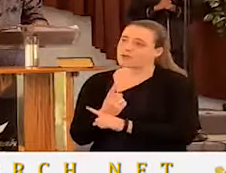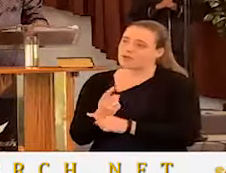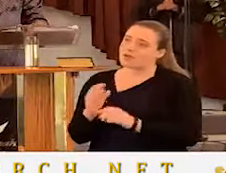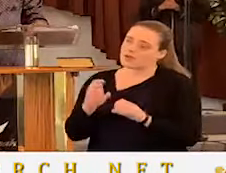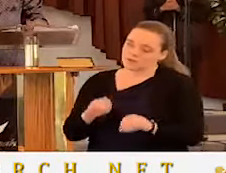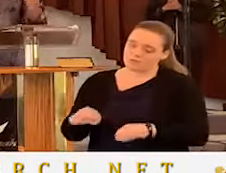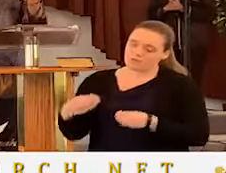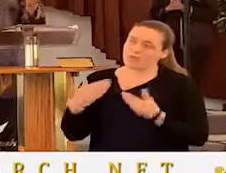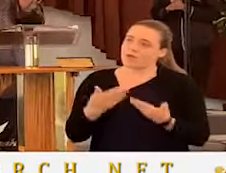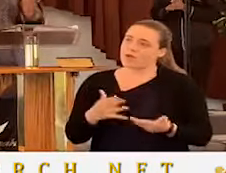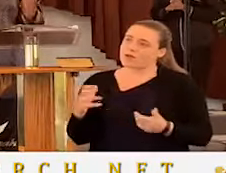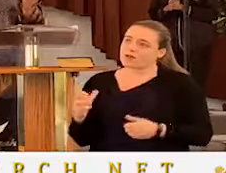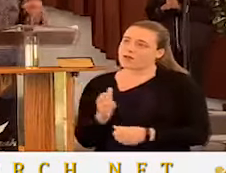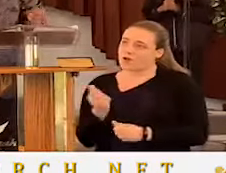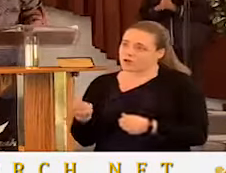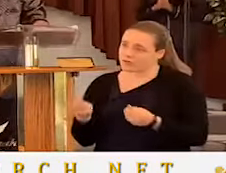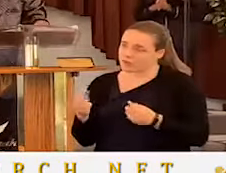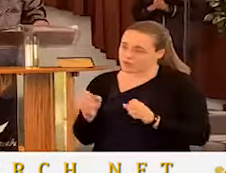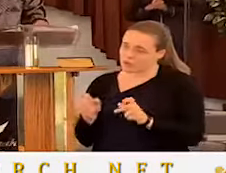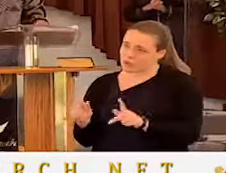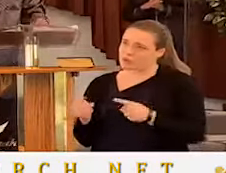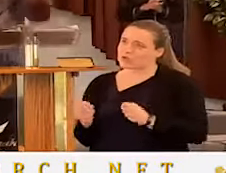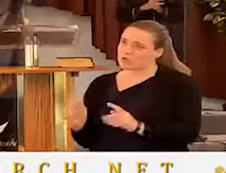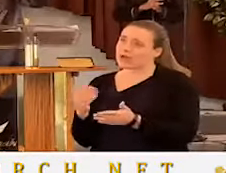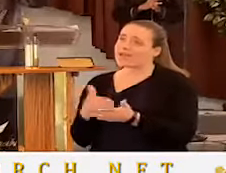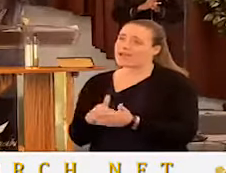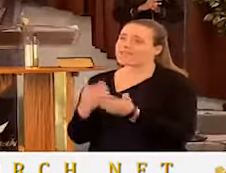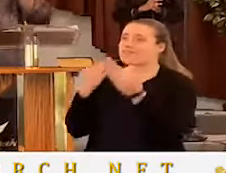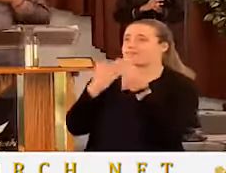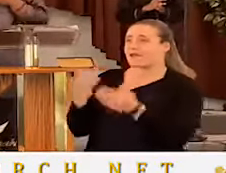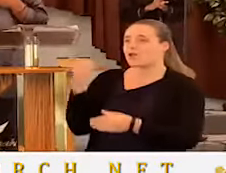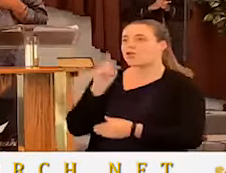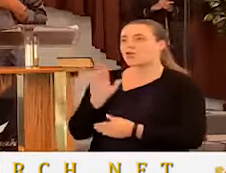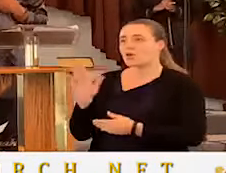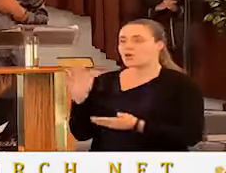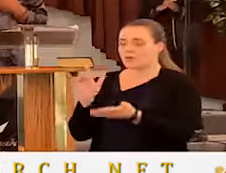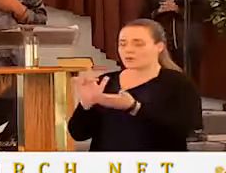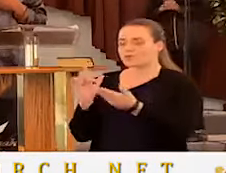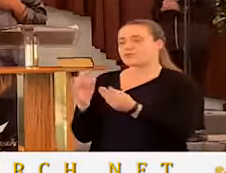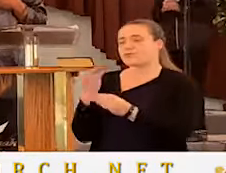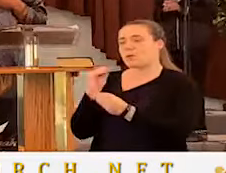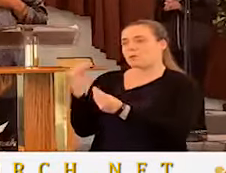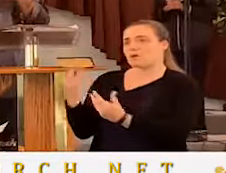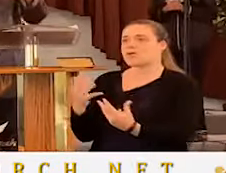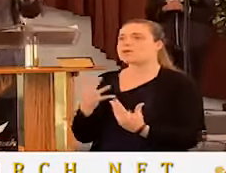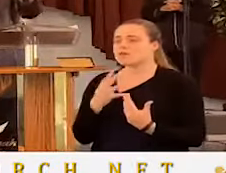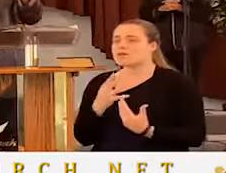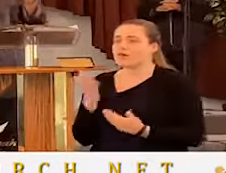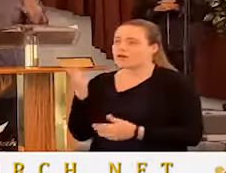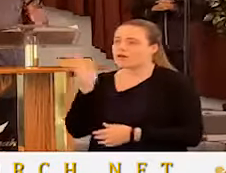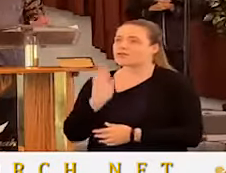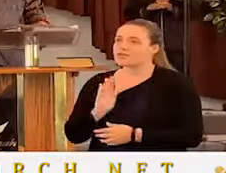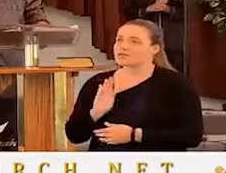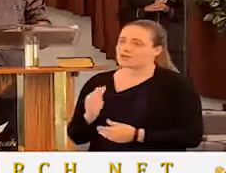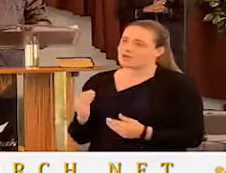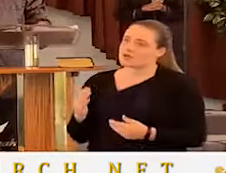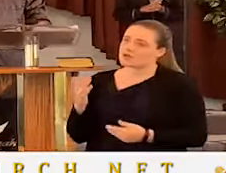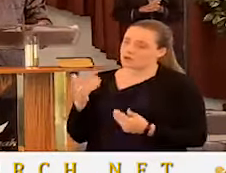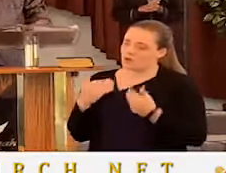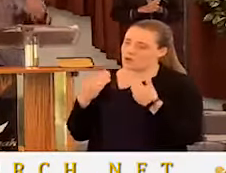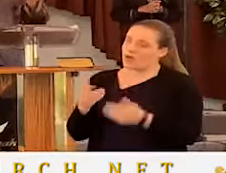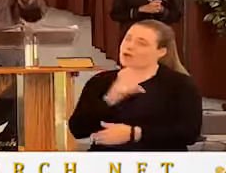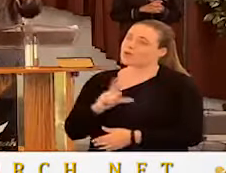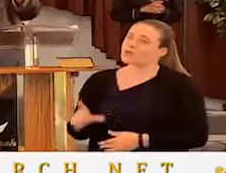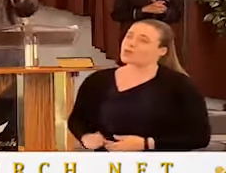mercy that brought me thus far. Now, God, come into my life. You are my Lord and